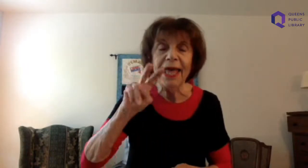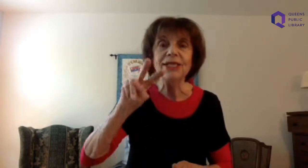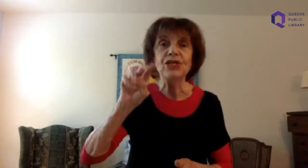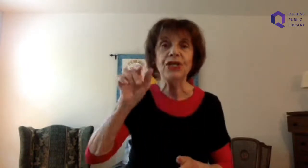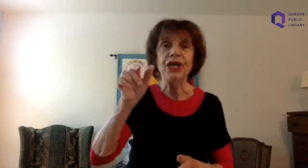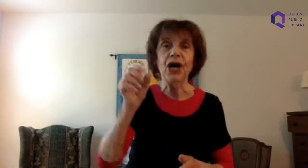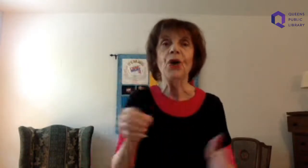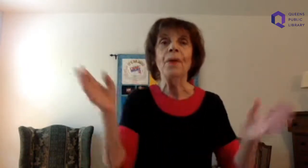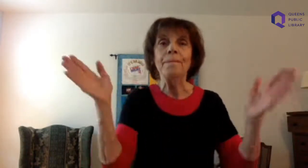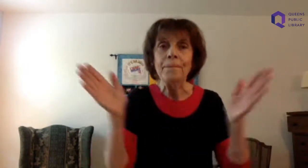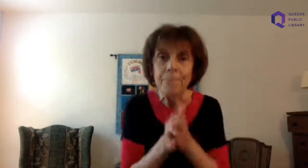I-N-G-O,